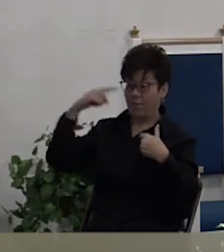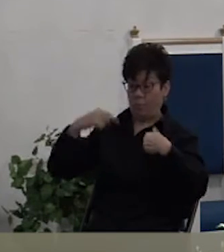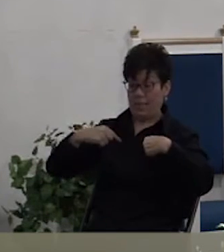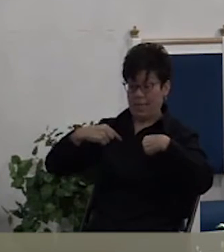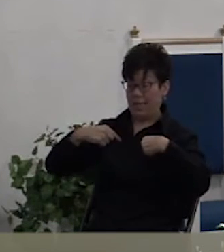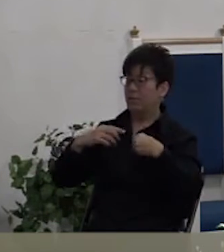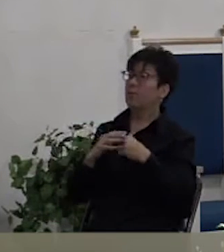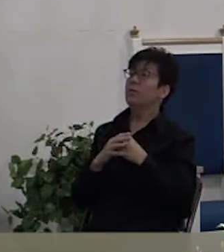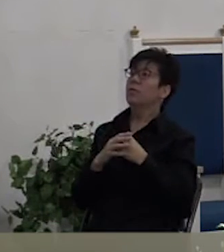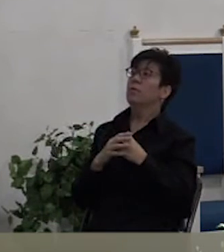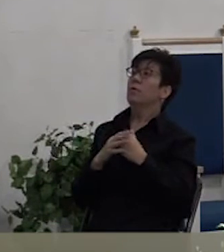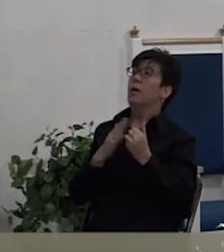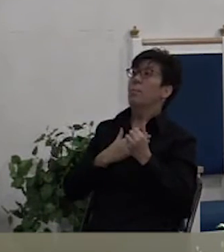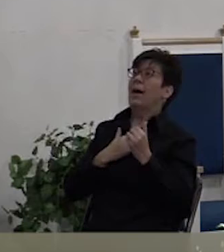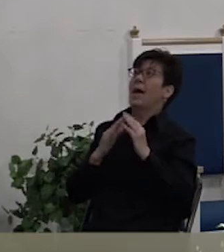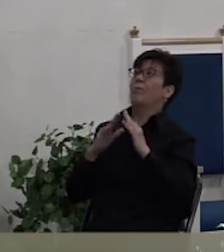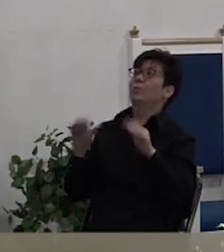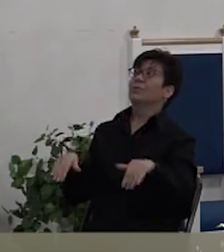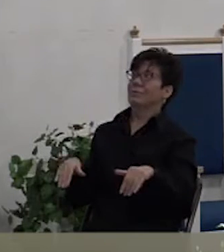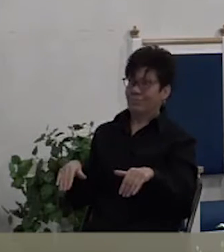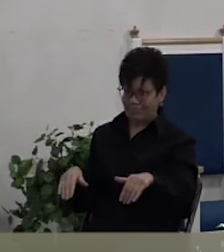me and my house.